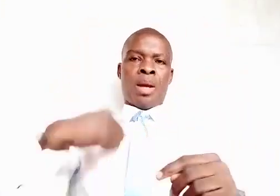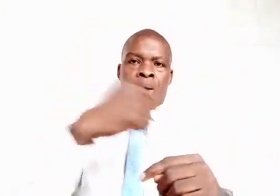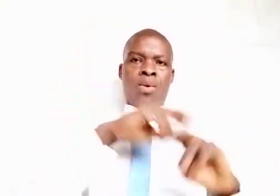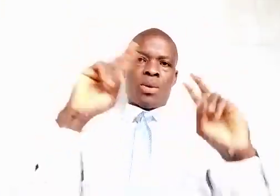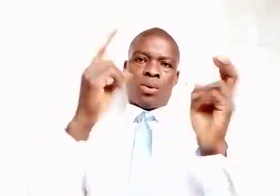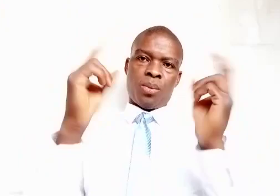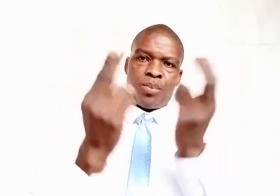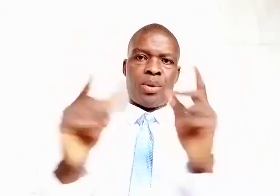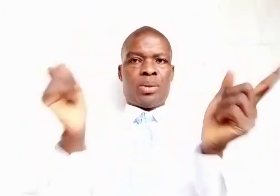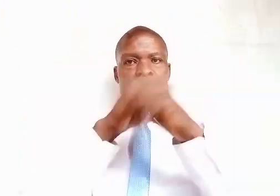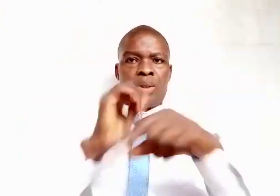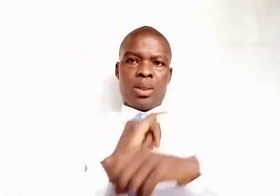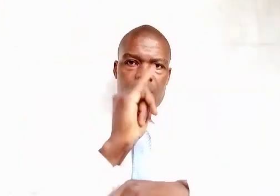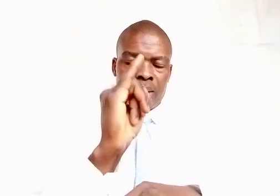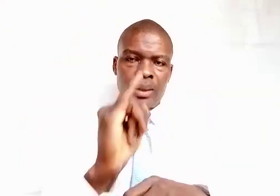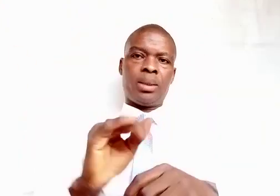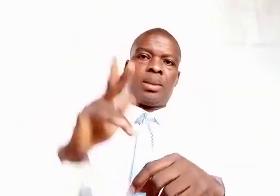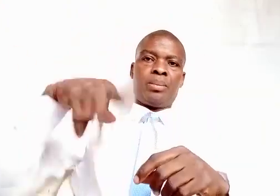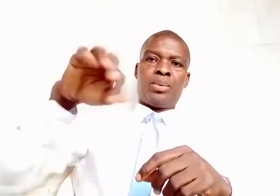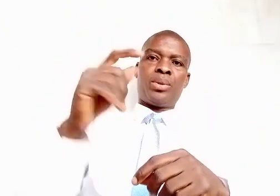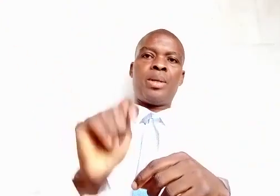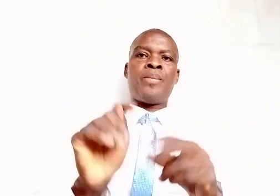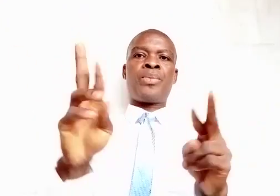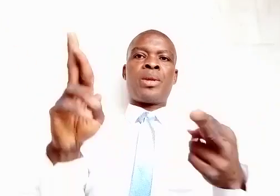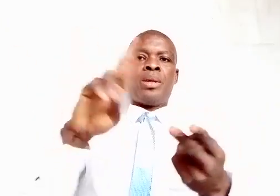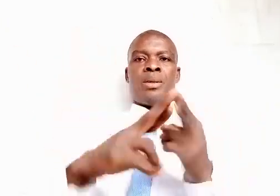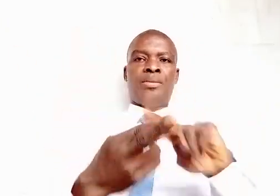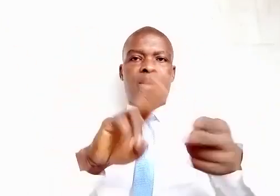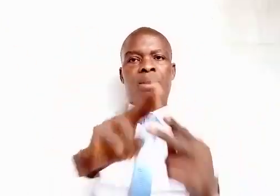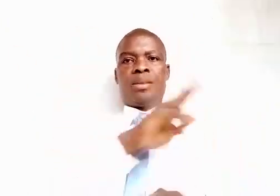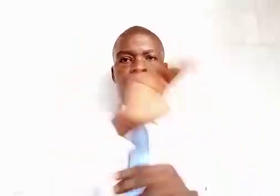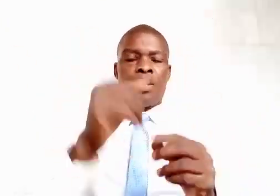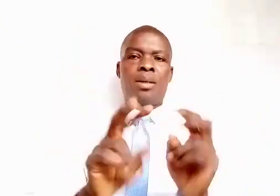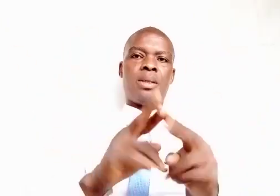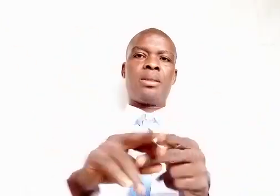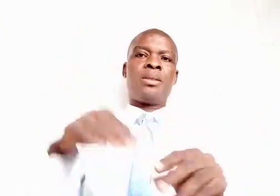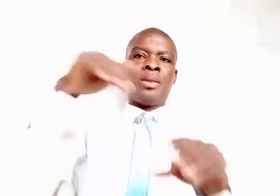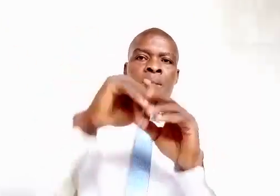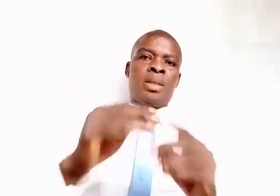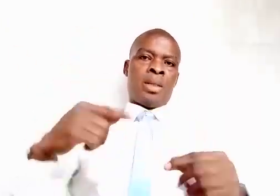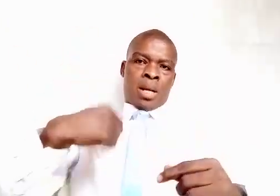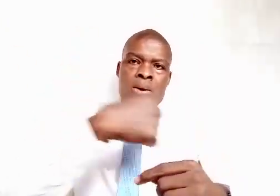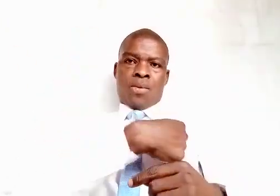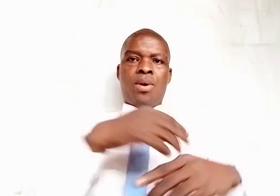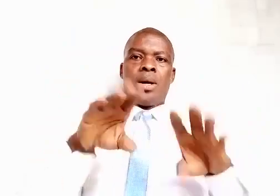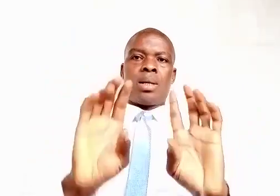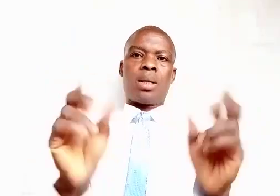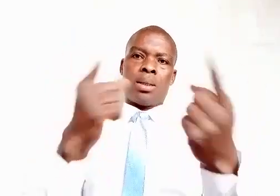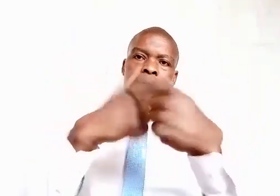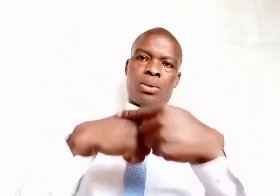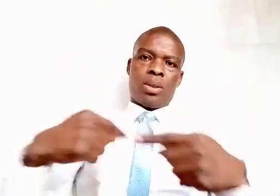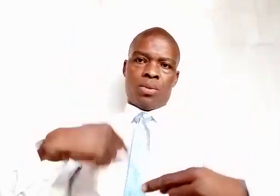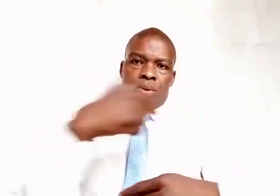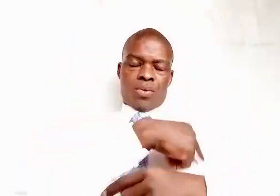is pronouns, reflexive and relative. In our class today, we will examine first